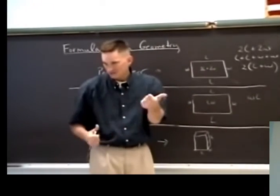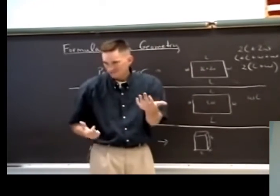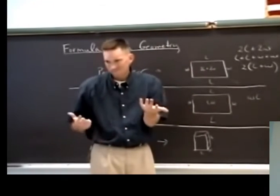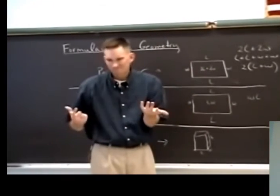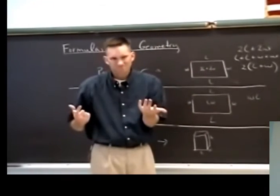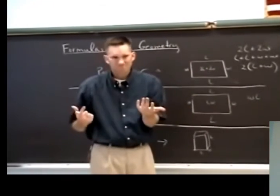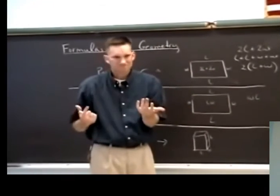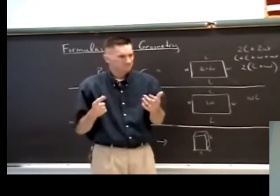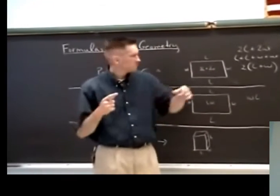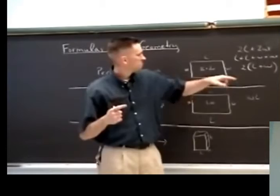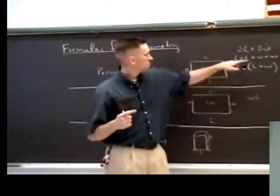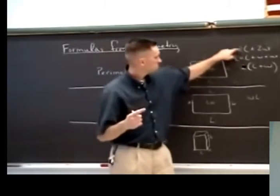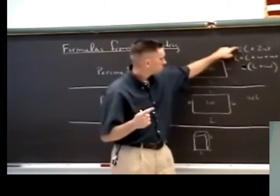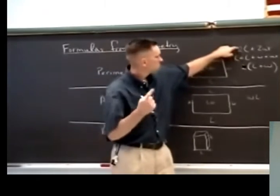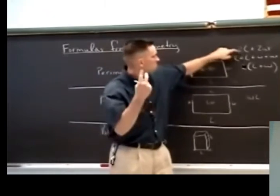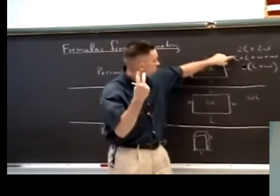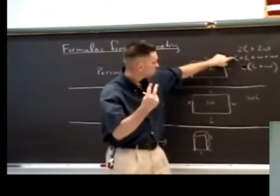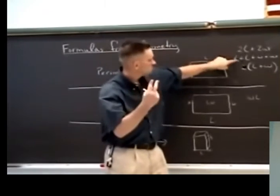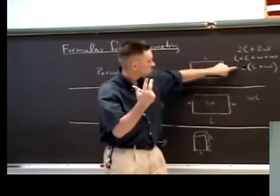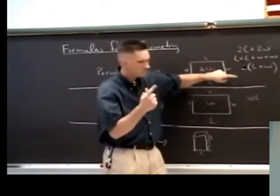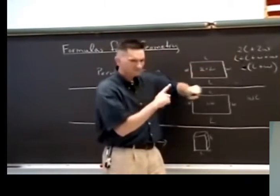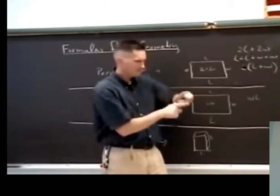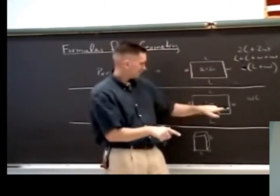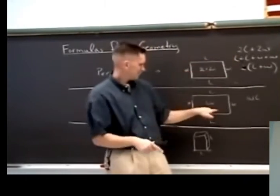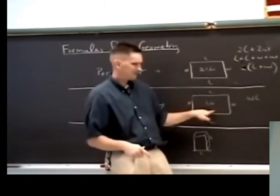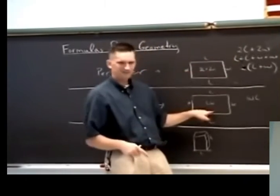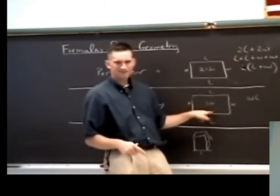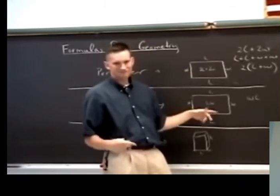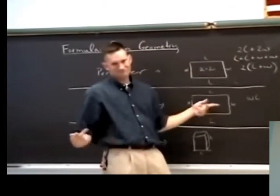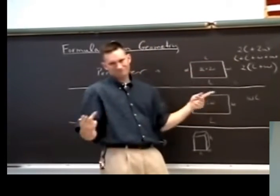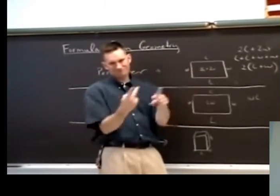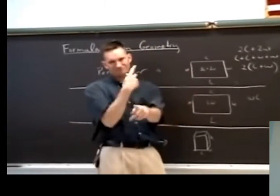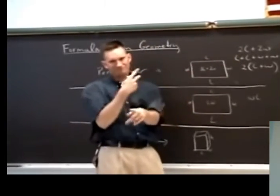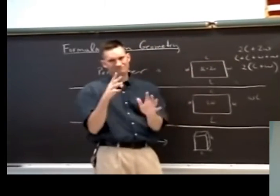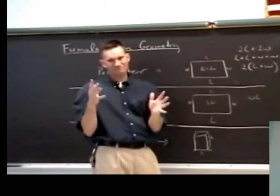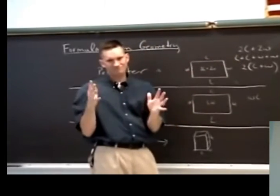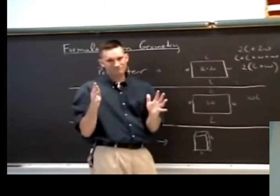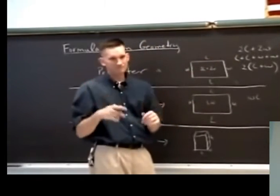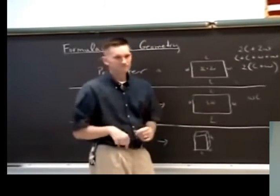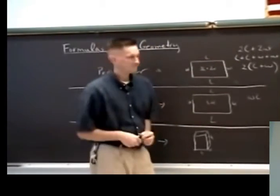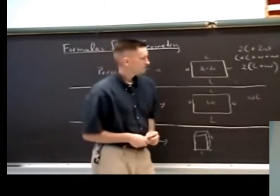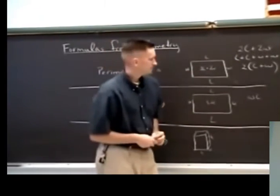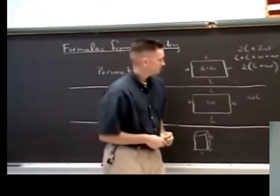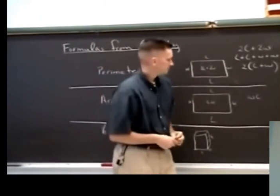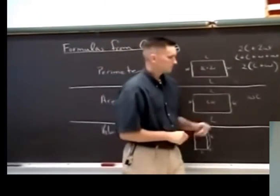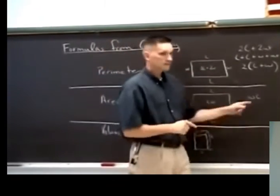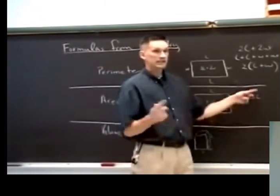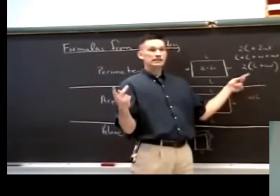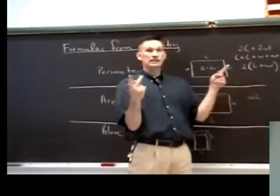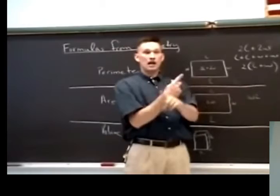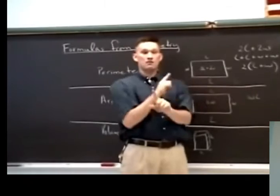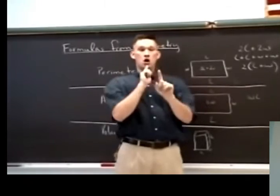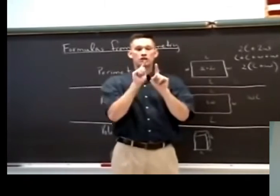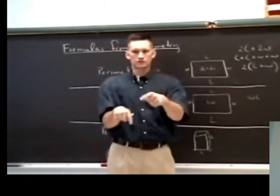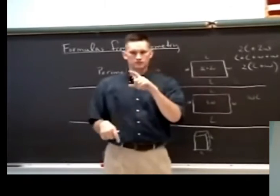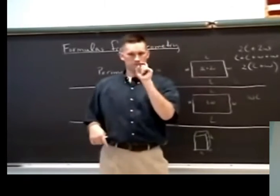the area of something, the width times the length. There's not 3 different ways to find it like the perimeter, just one